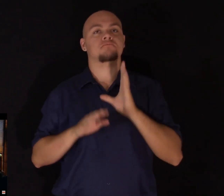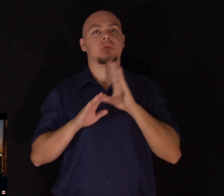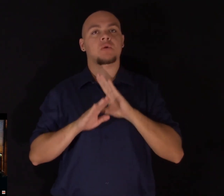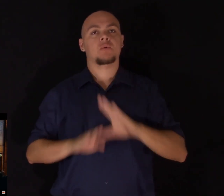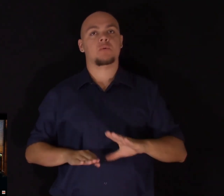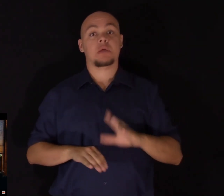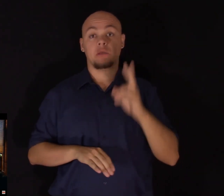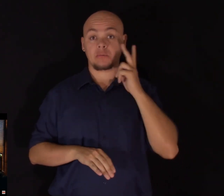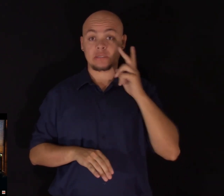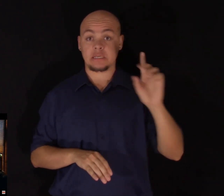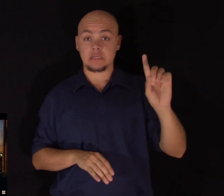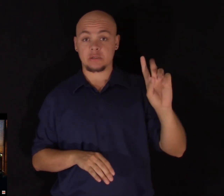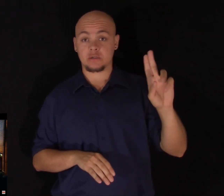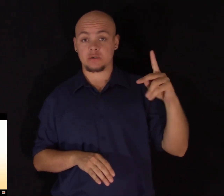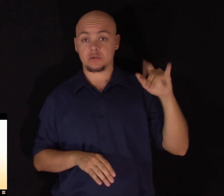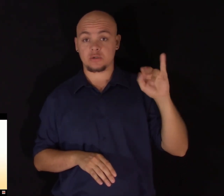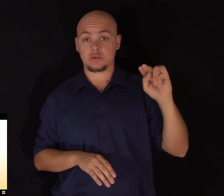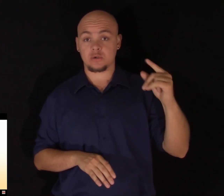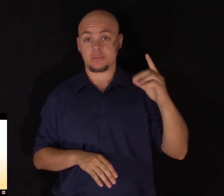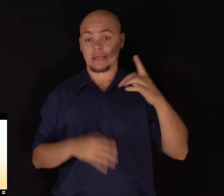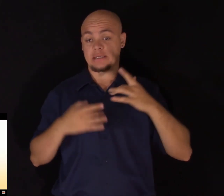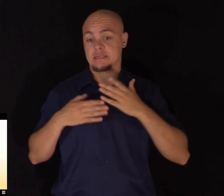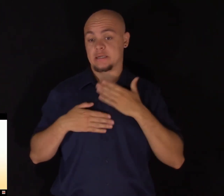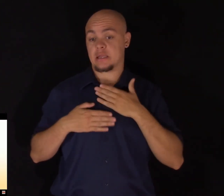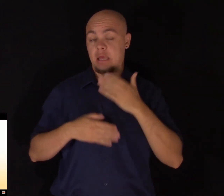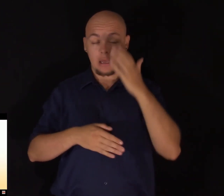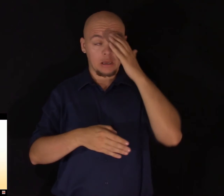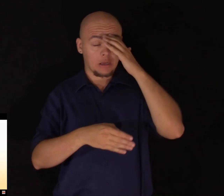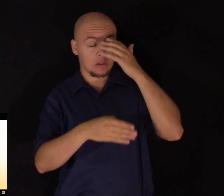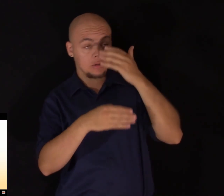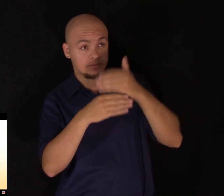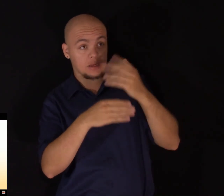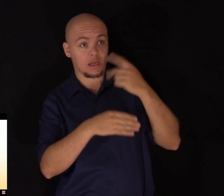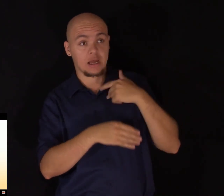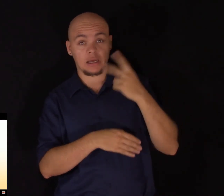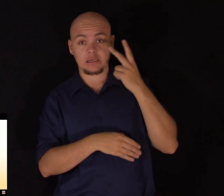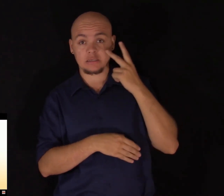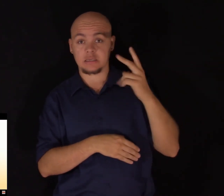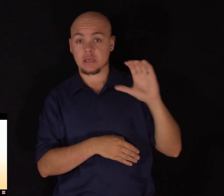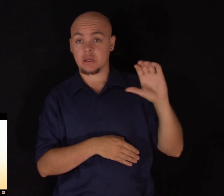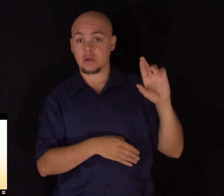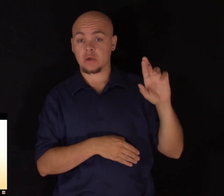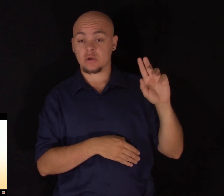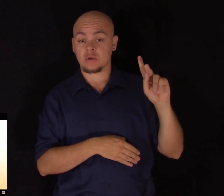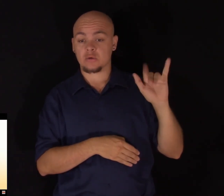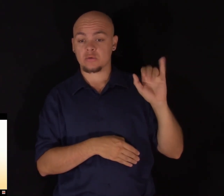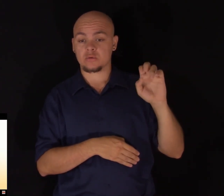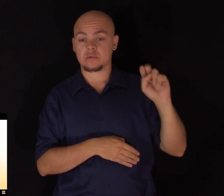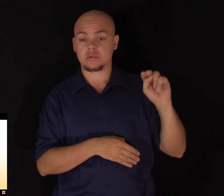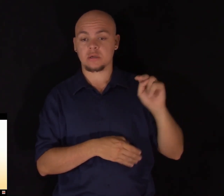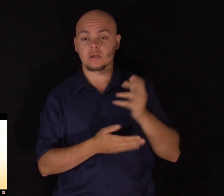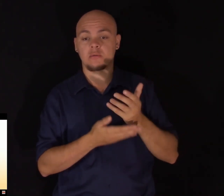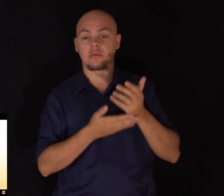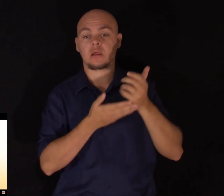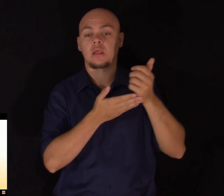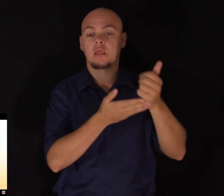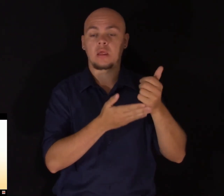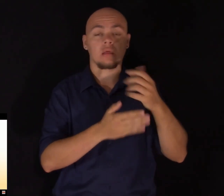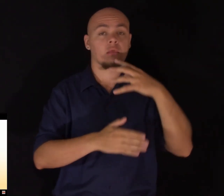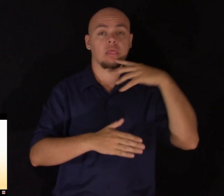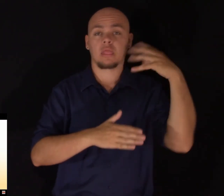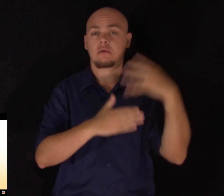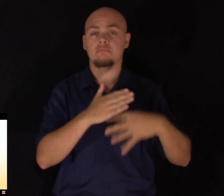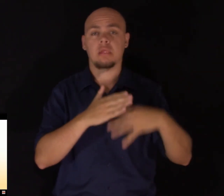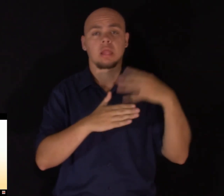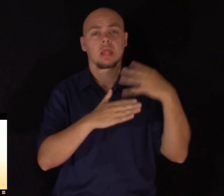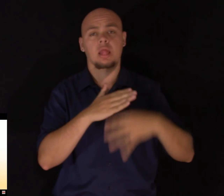duping delight throughout this video. But at night, when I close my eyes, I can see Christy reaching her hand out to me while I'm driving, and the blood just keep